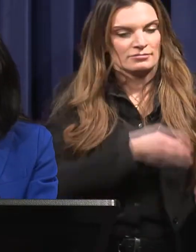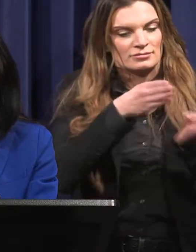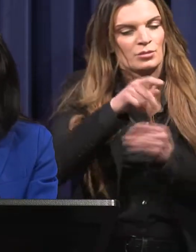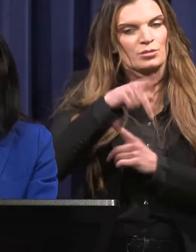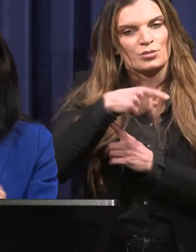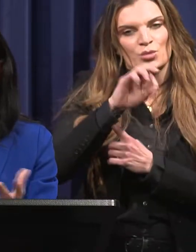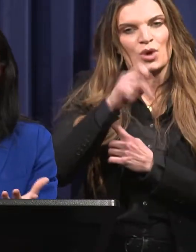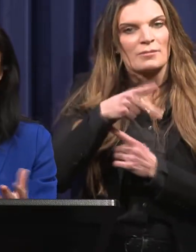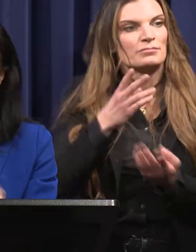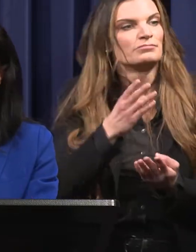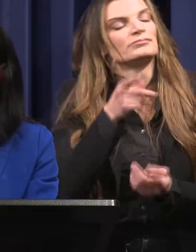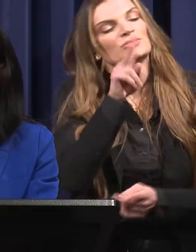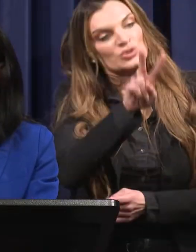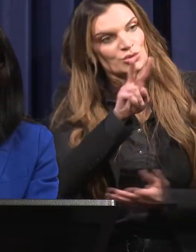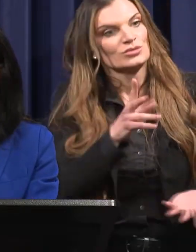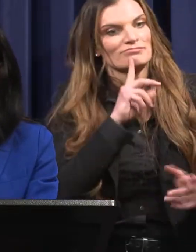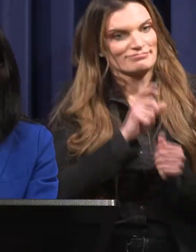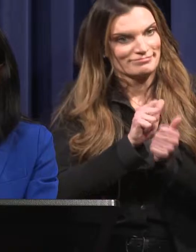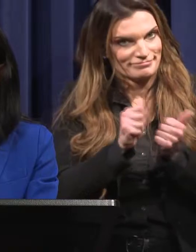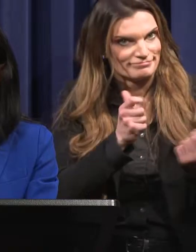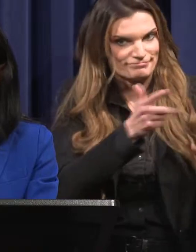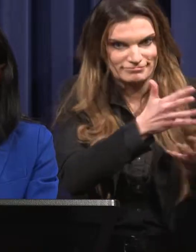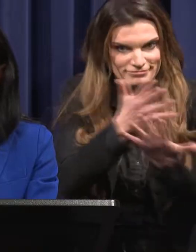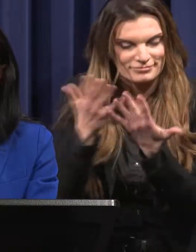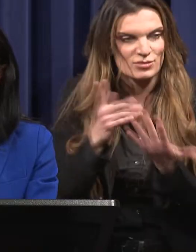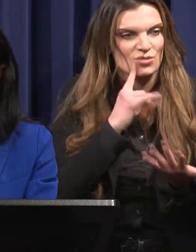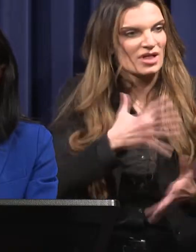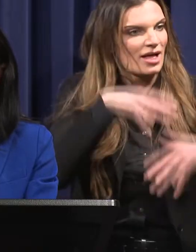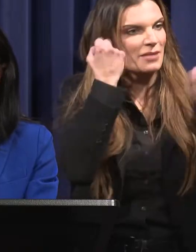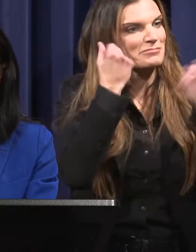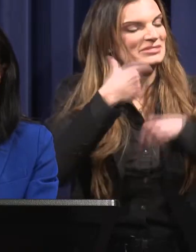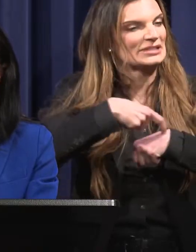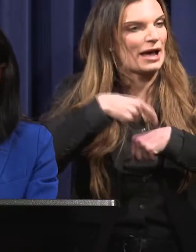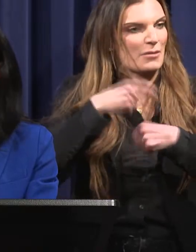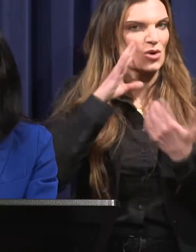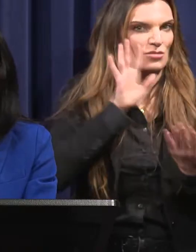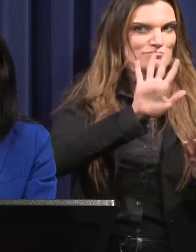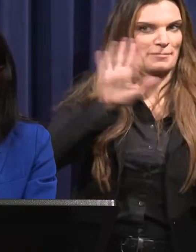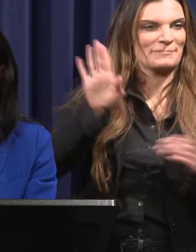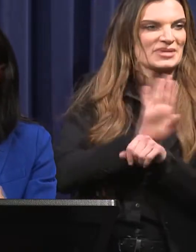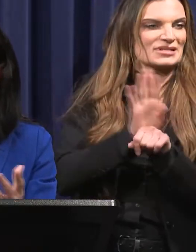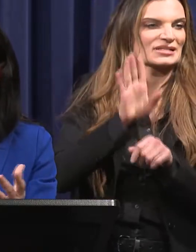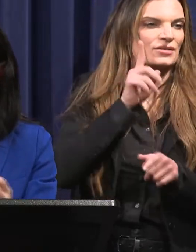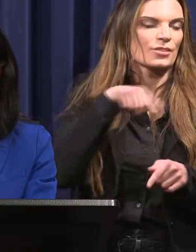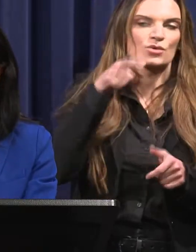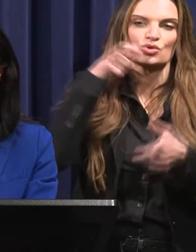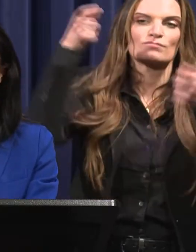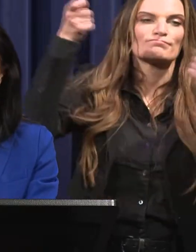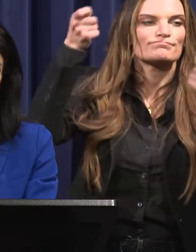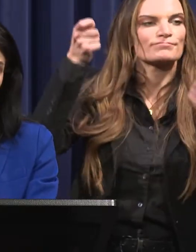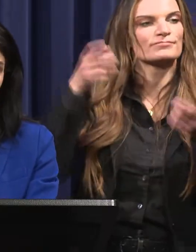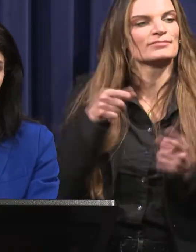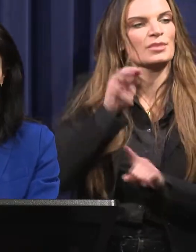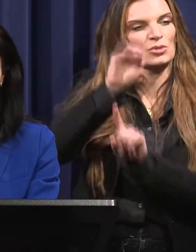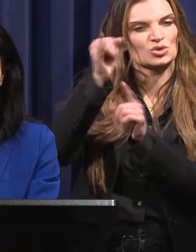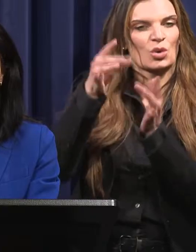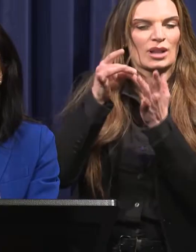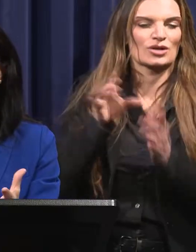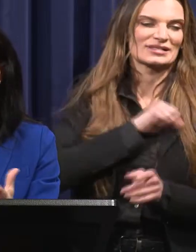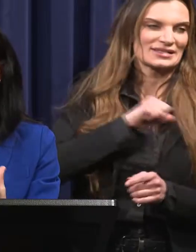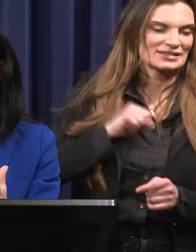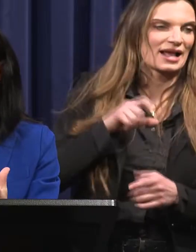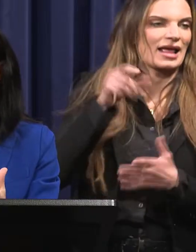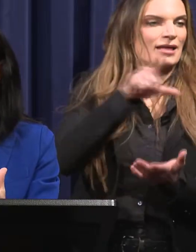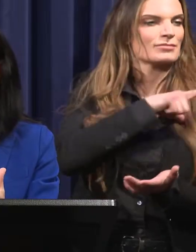same thing. And then there were many other things, I think, on the agenda of the Speaker and the Majority Leader. But at